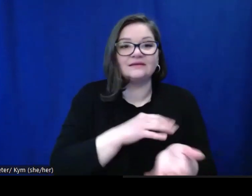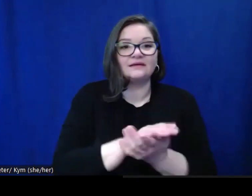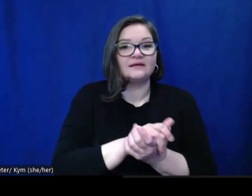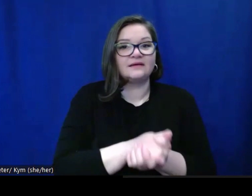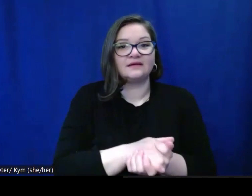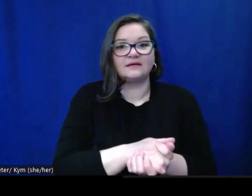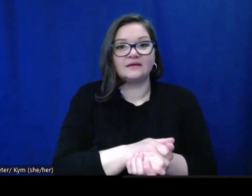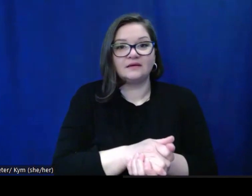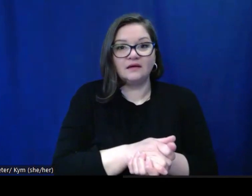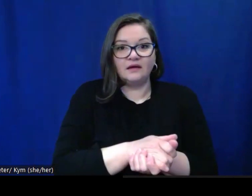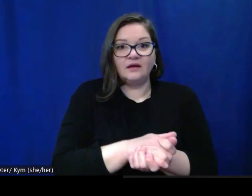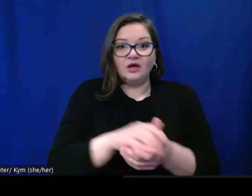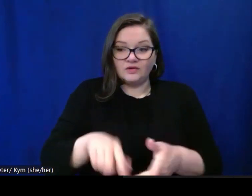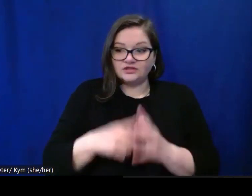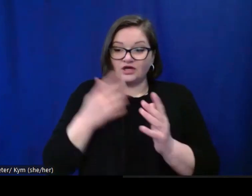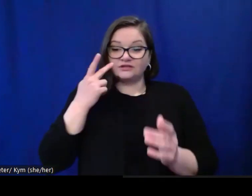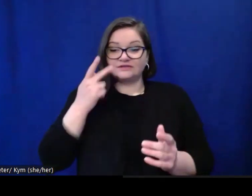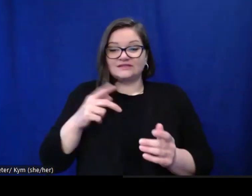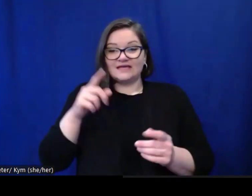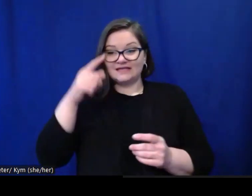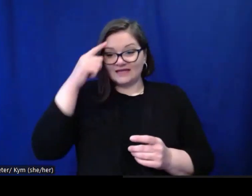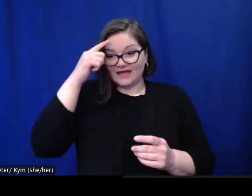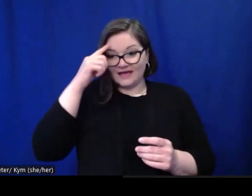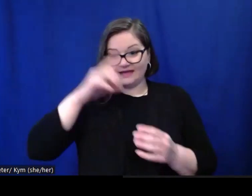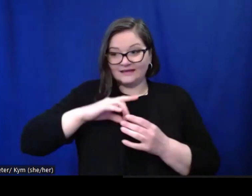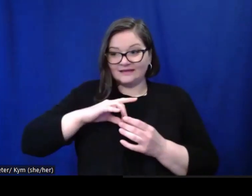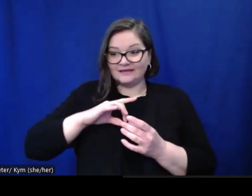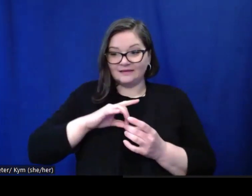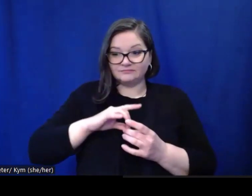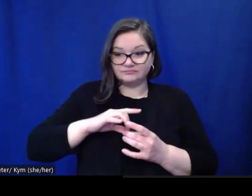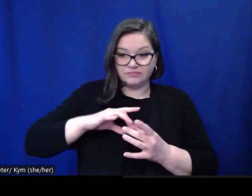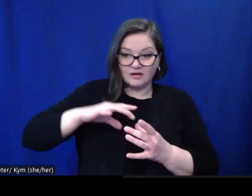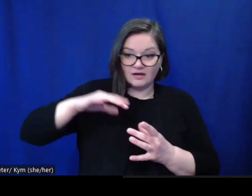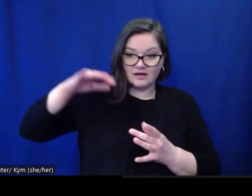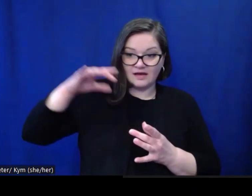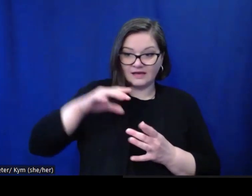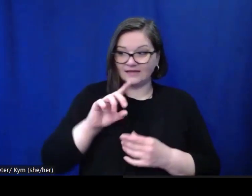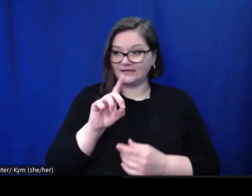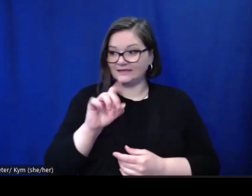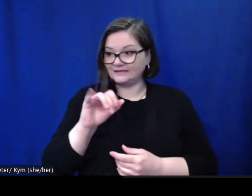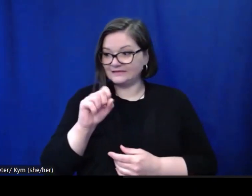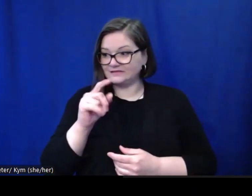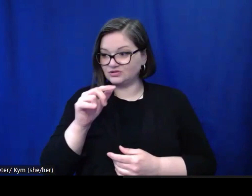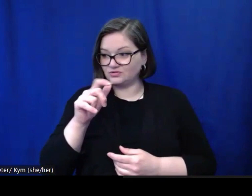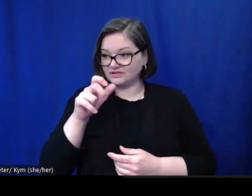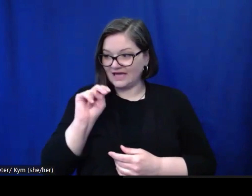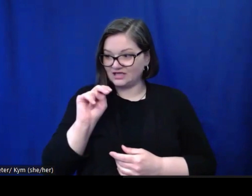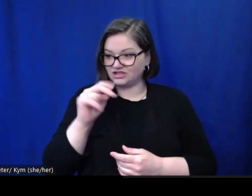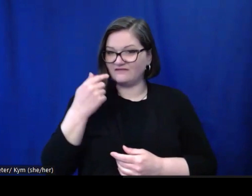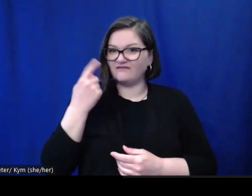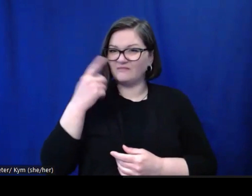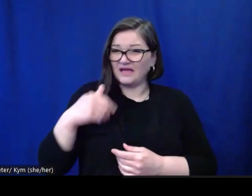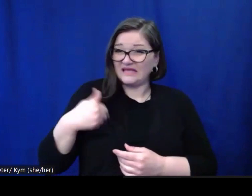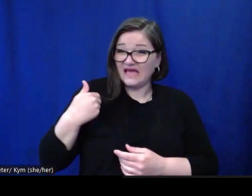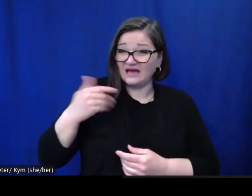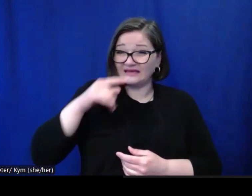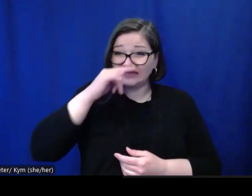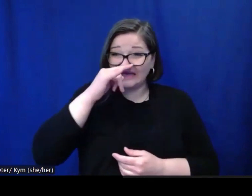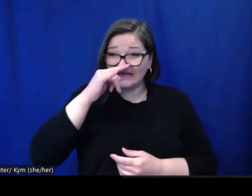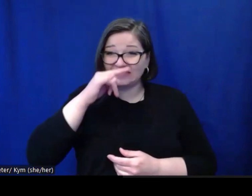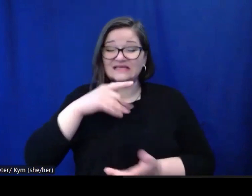We start to see disassociation in young children. And what does that look like for young babies? And babies